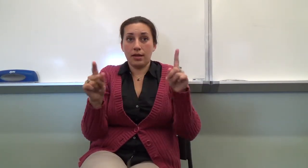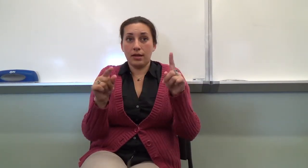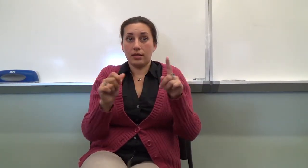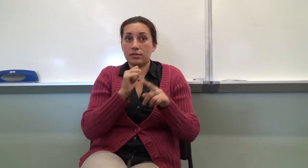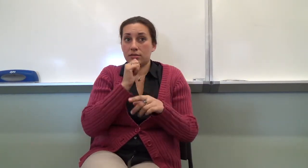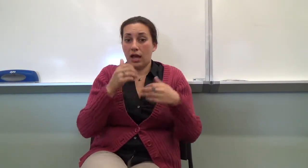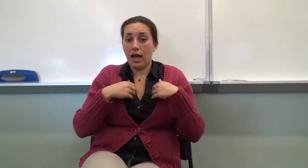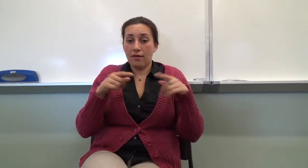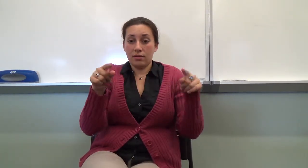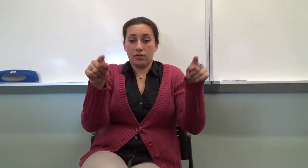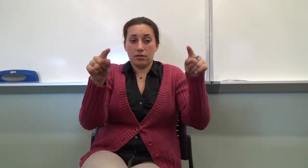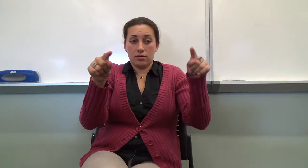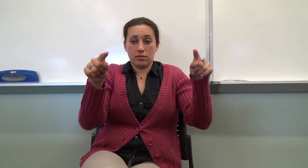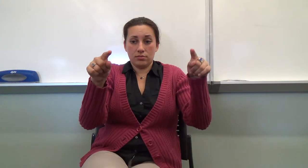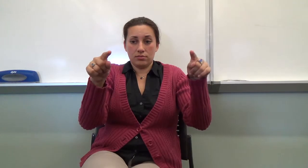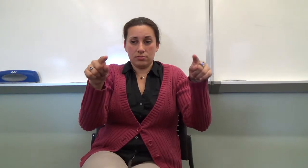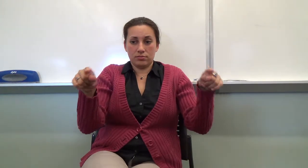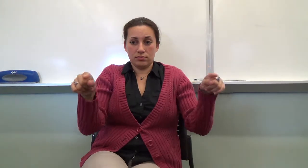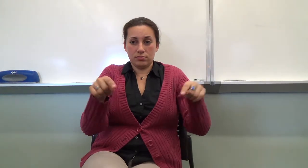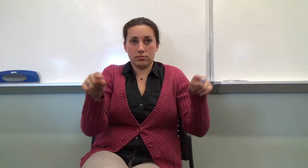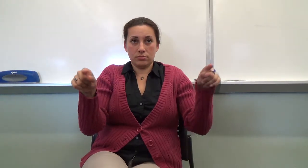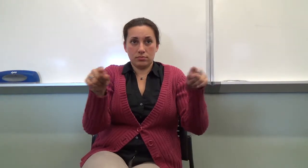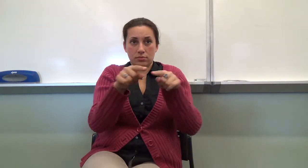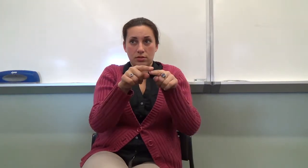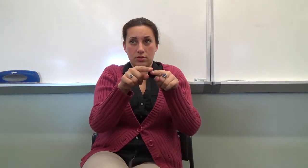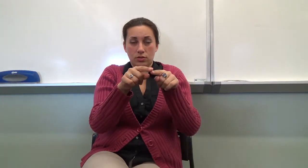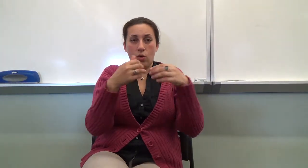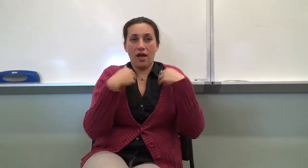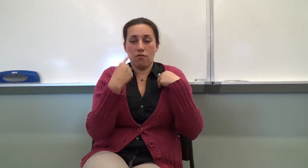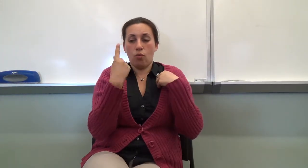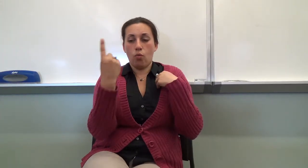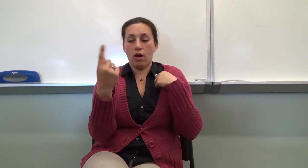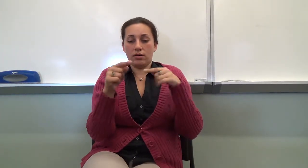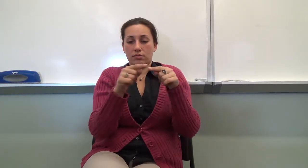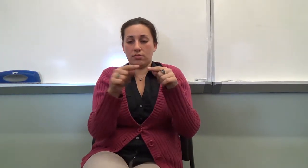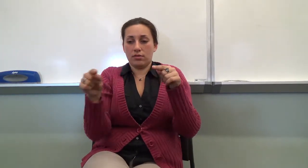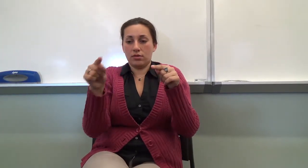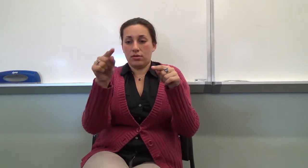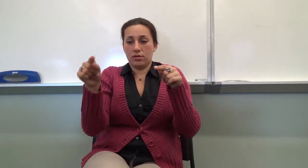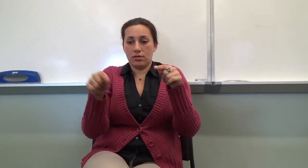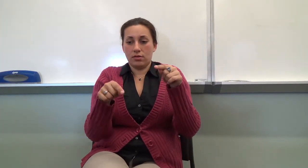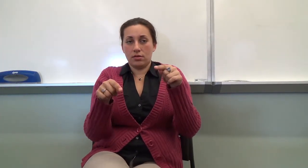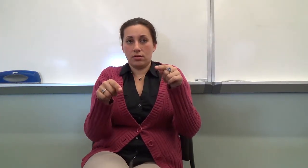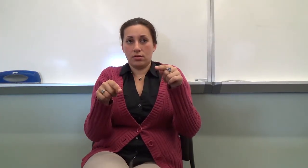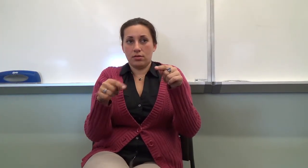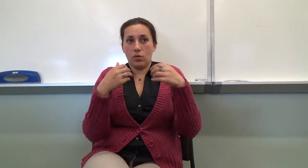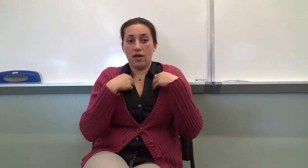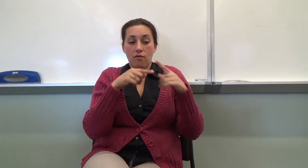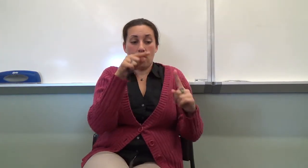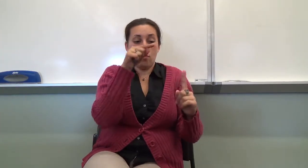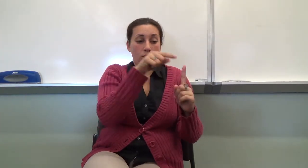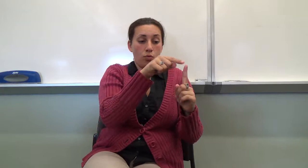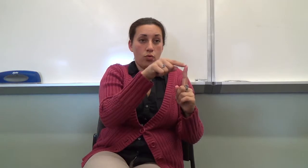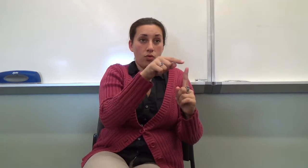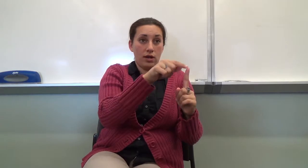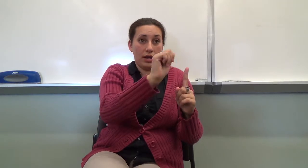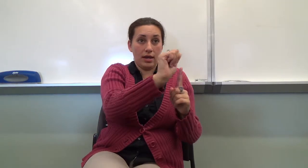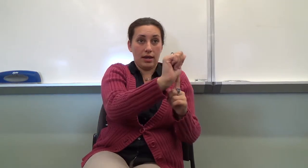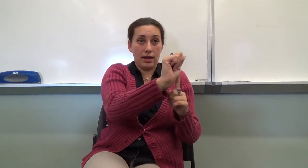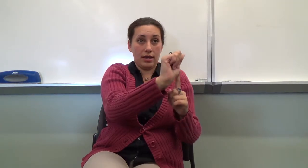only have a single-headed arrow. And you start the ray, you put the point A at the beginning of this symbol. In